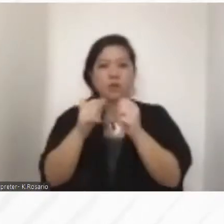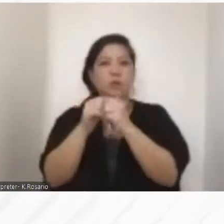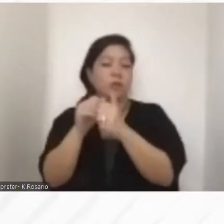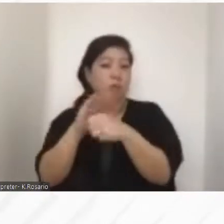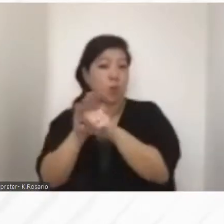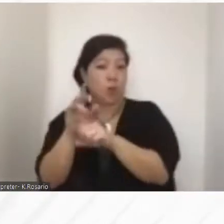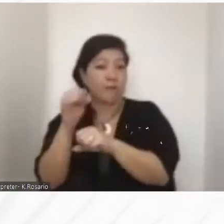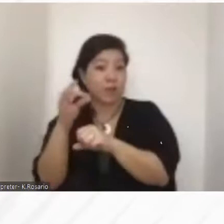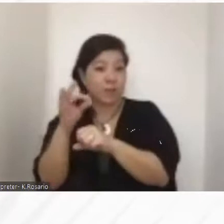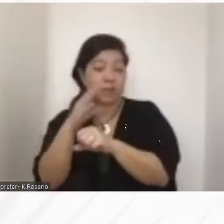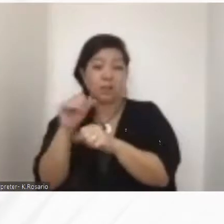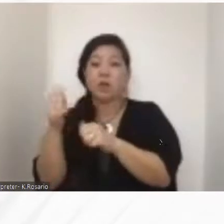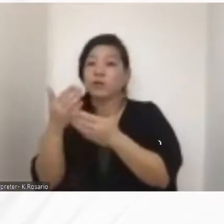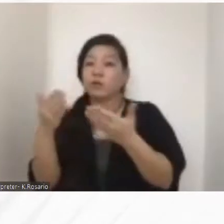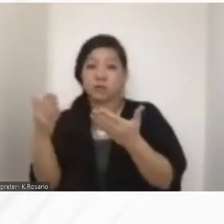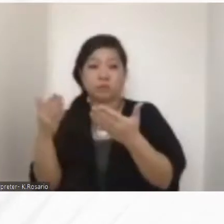other severe conditions.